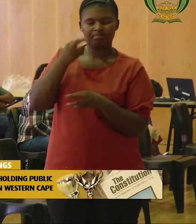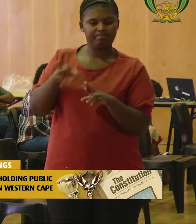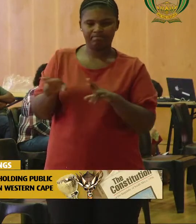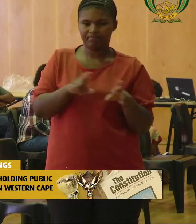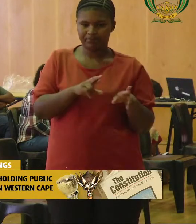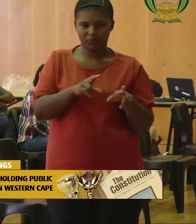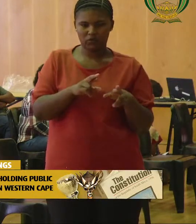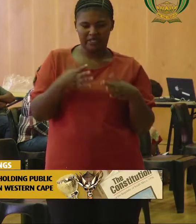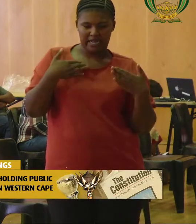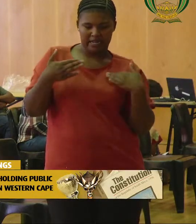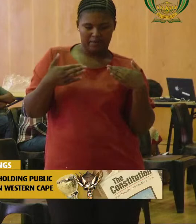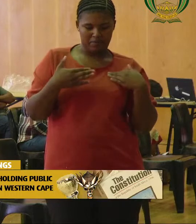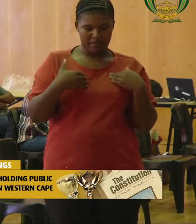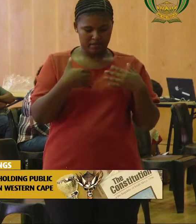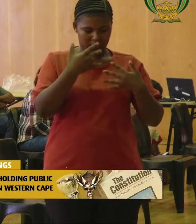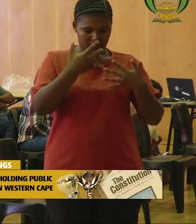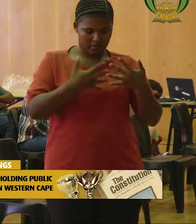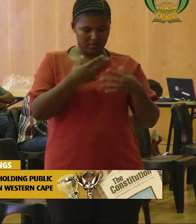to